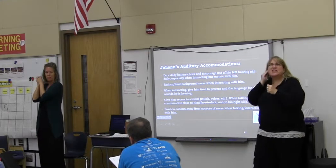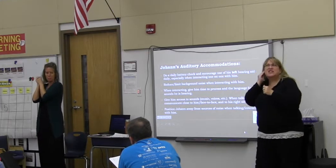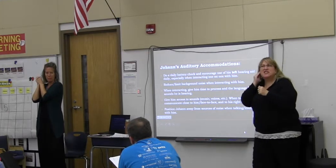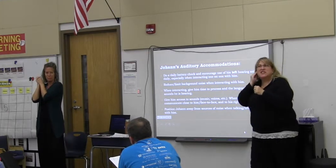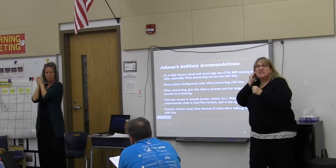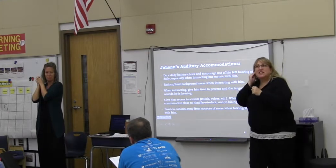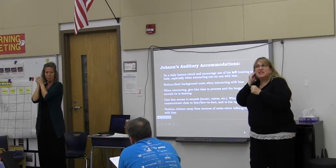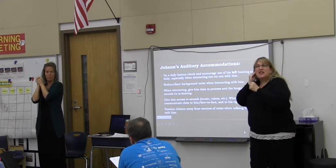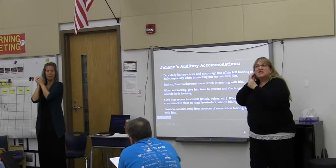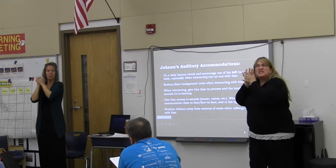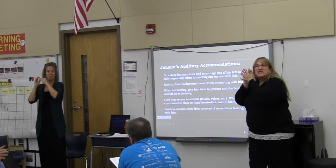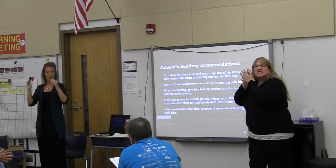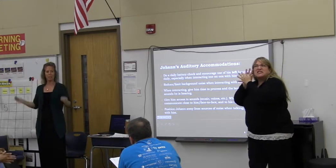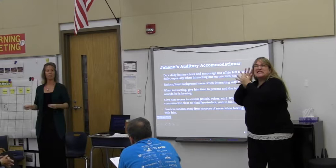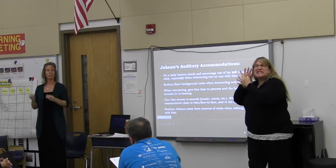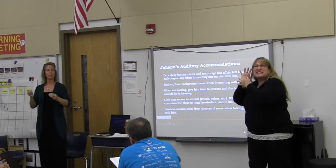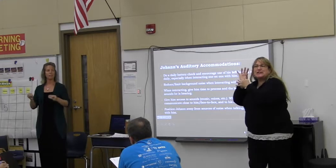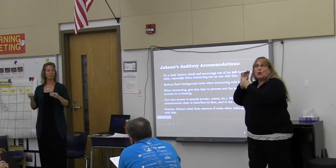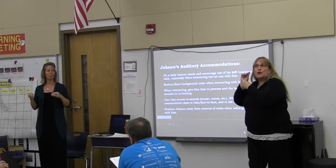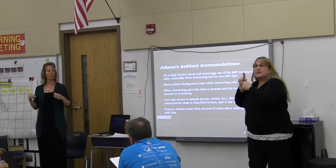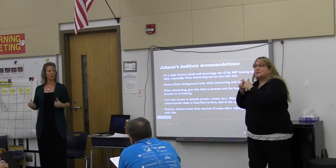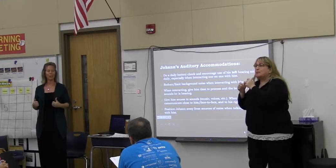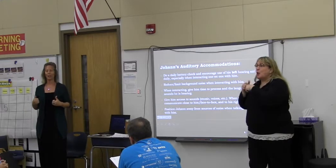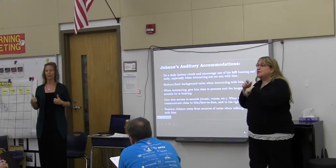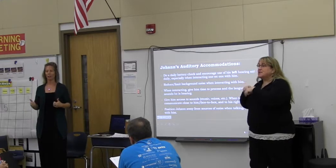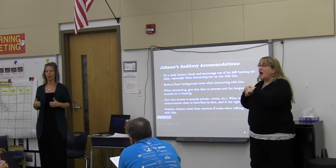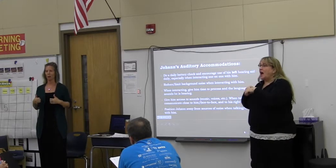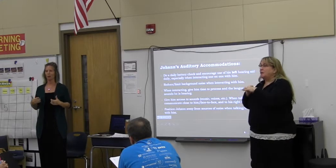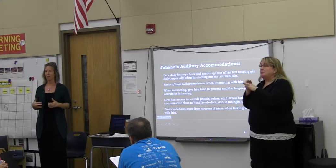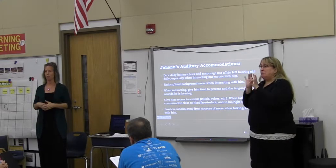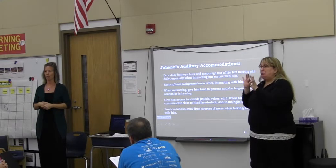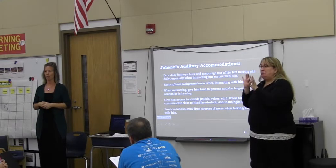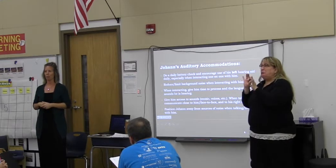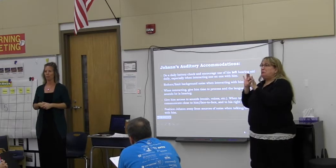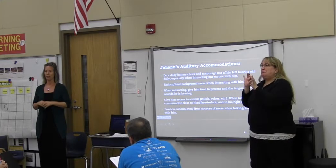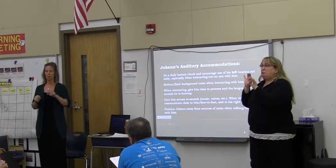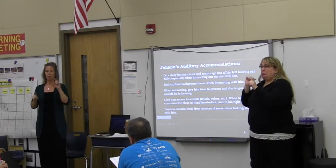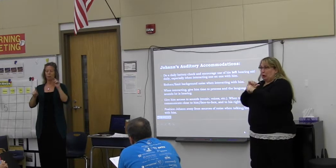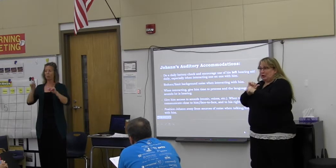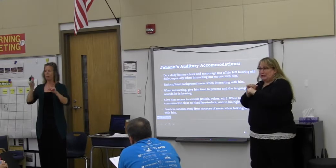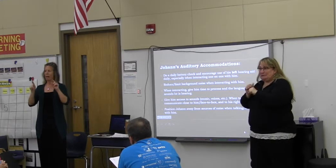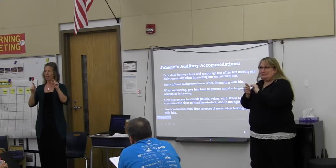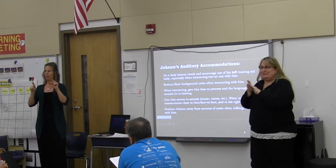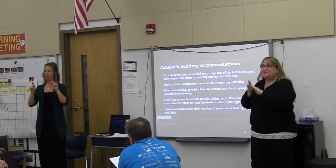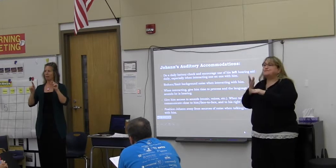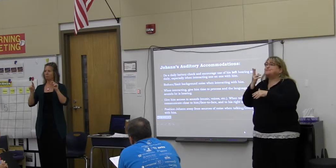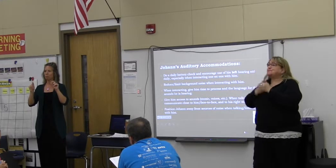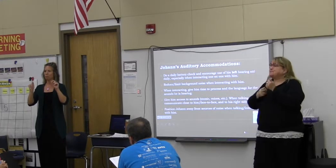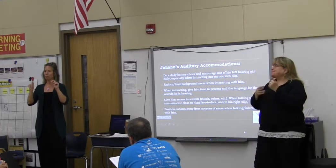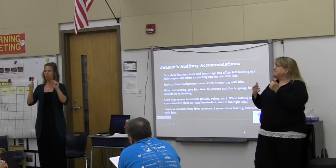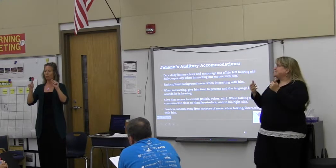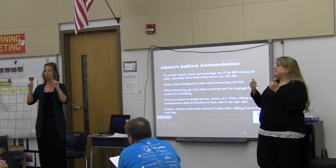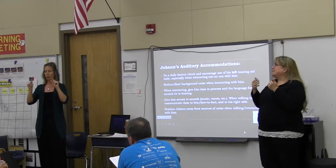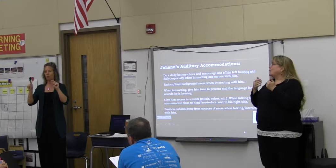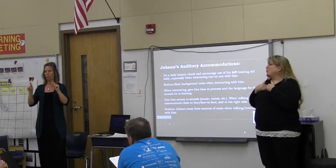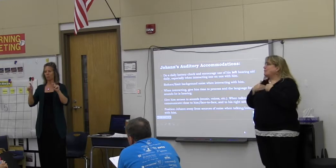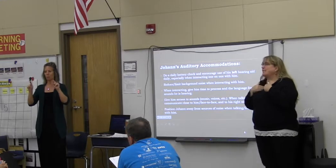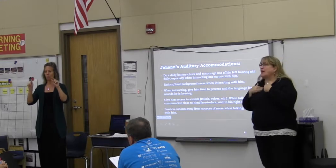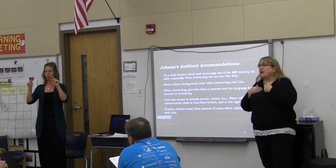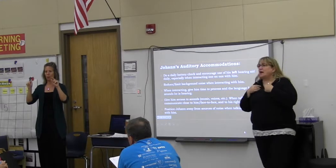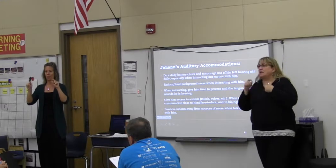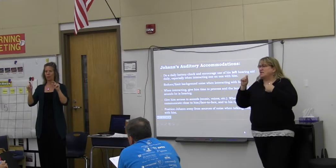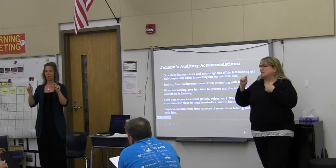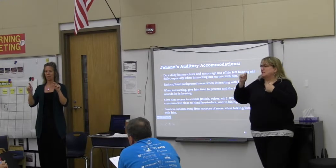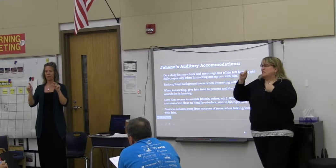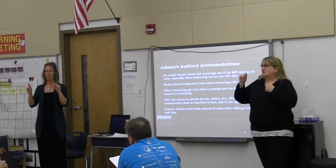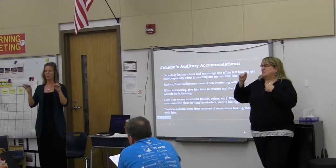squealing, that feedback sound, 9 times out of 10 that means they're good and they're on and they're working. Both of them have volume